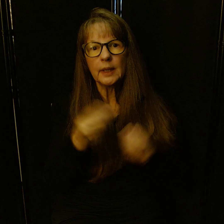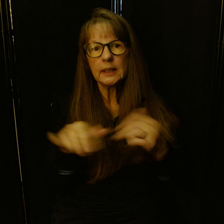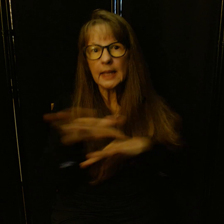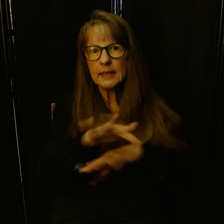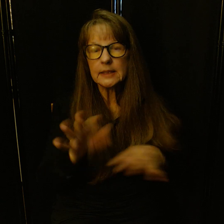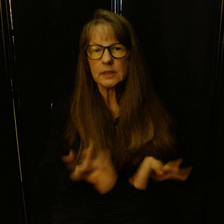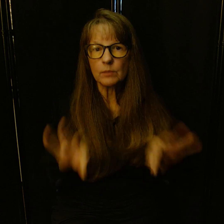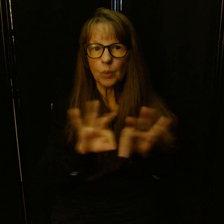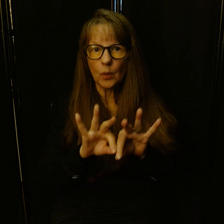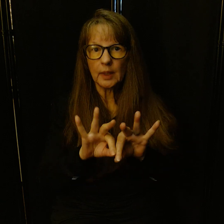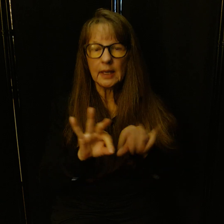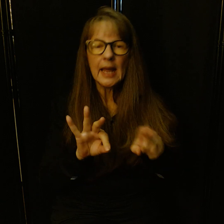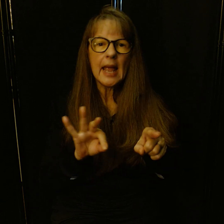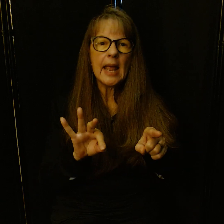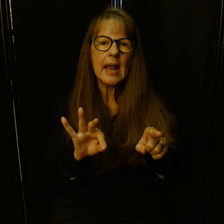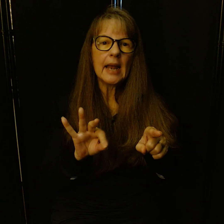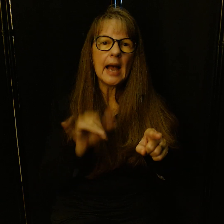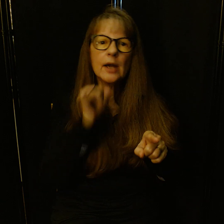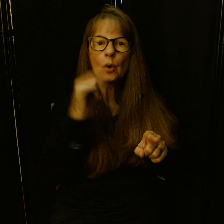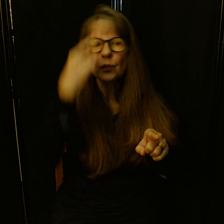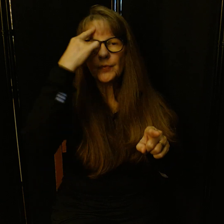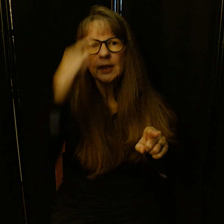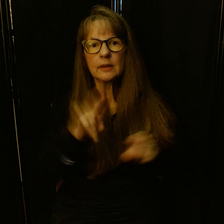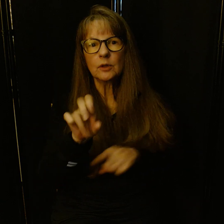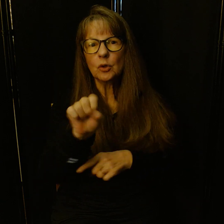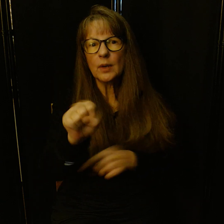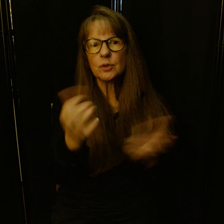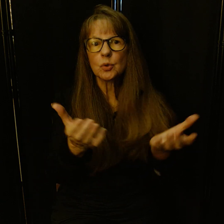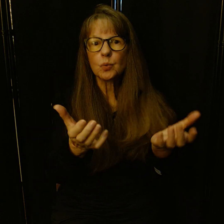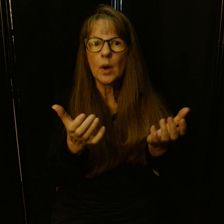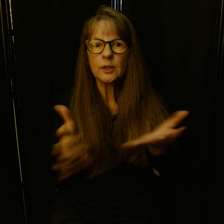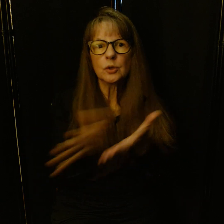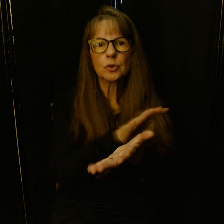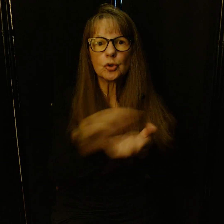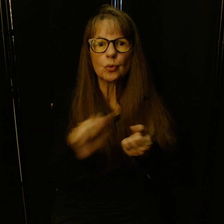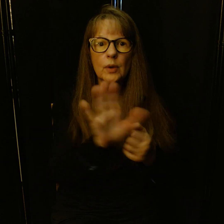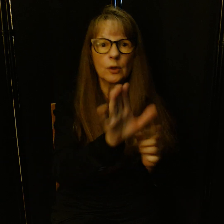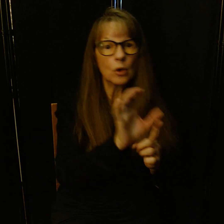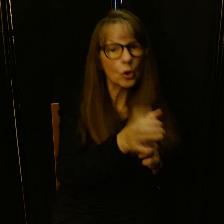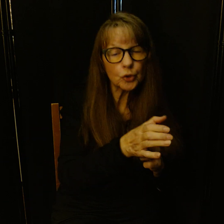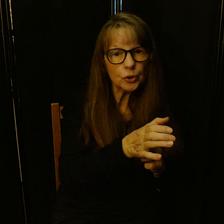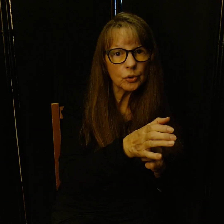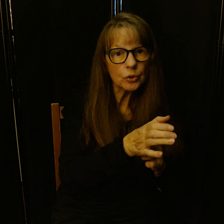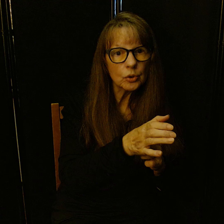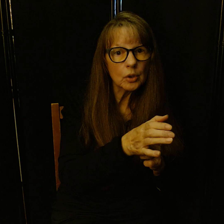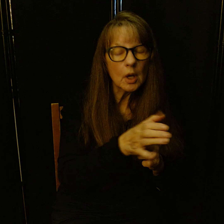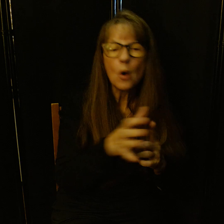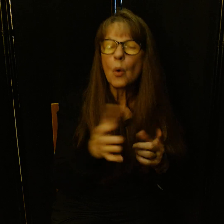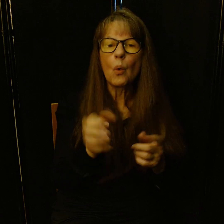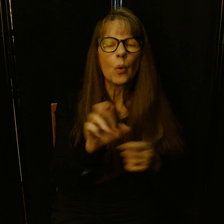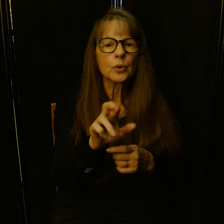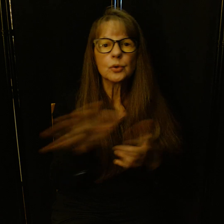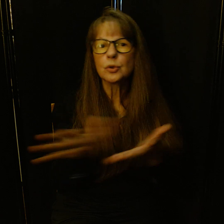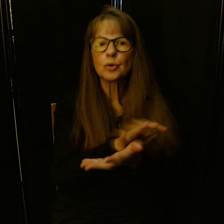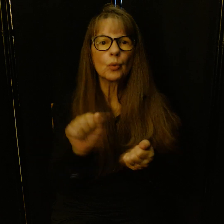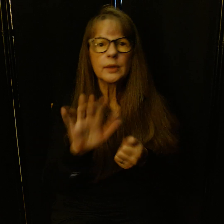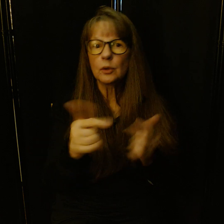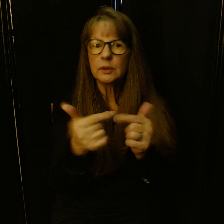Greenland is important. And I don't think that the U.S. is wanting to destroy their culture or to destroy their